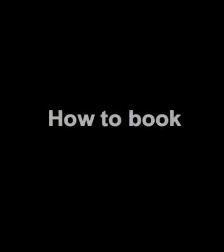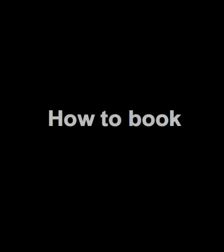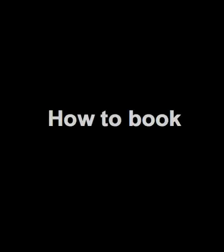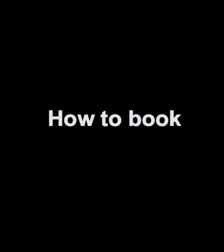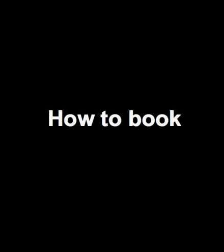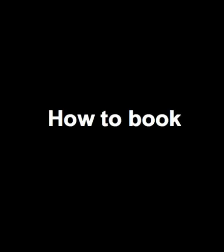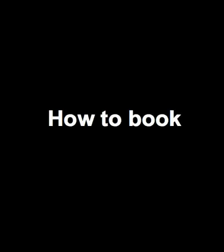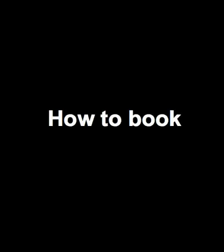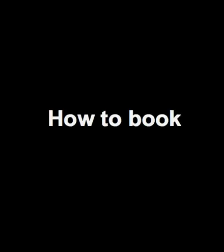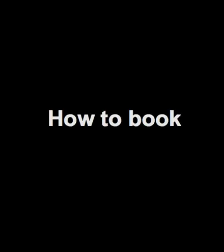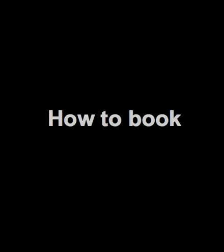How to book